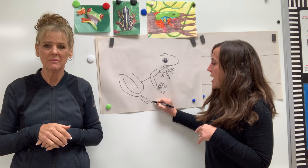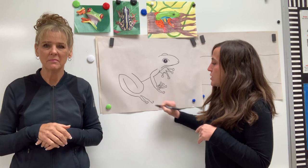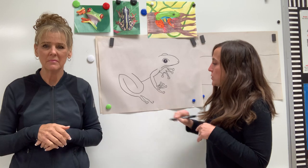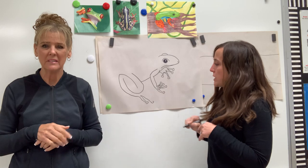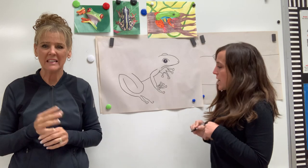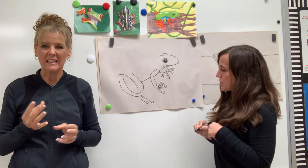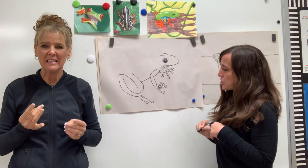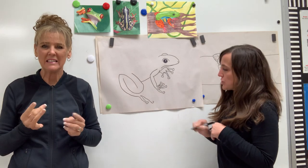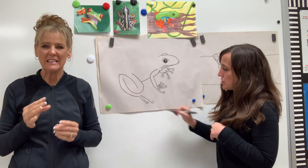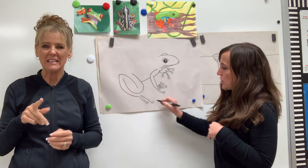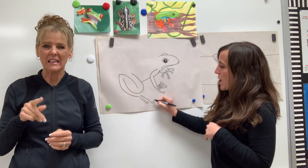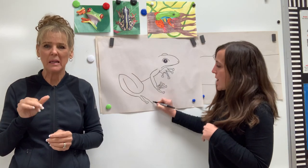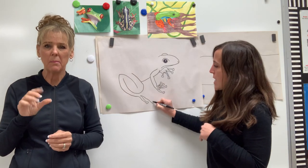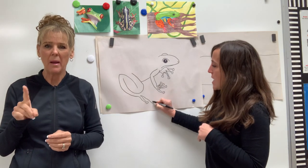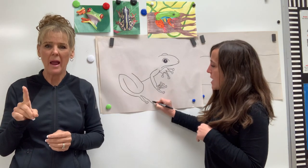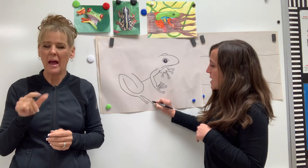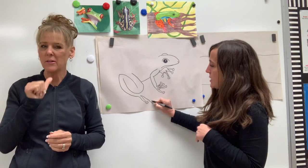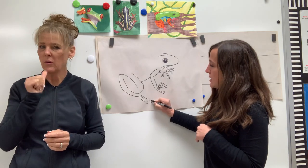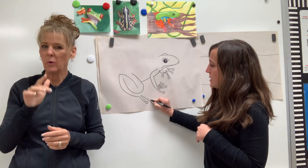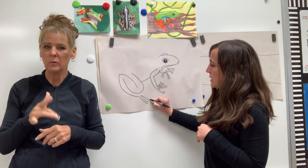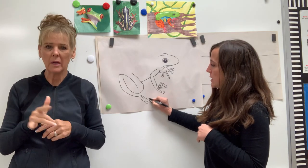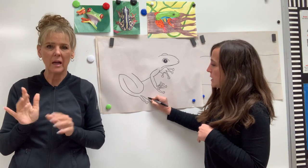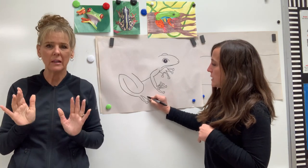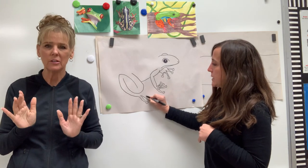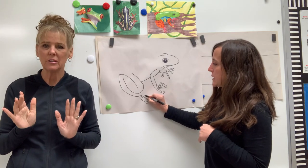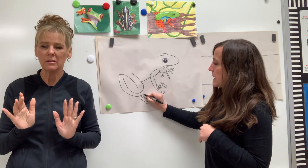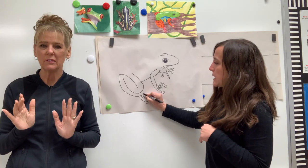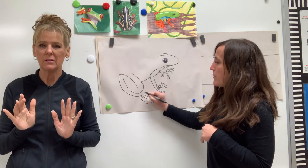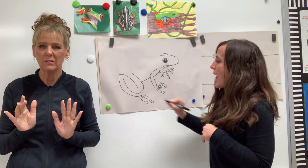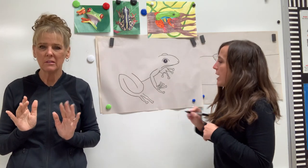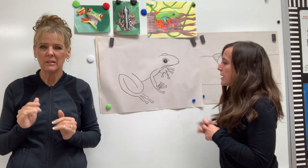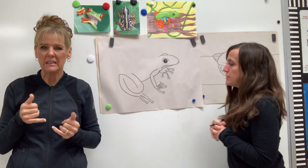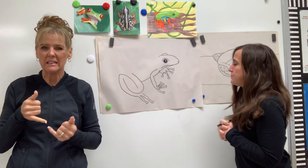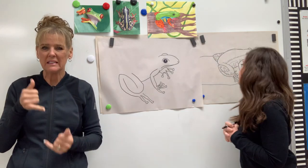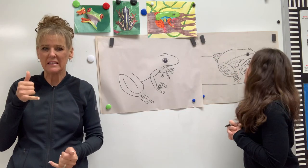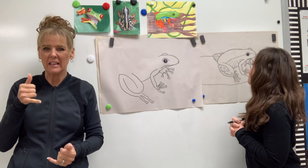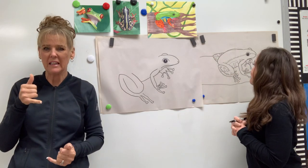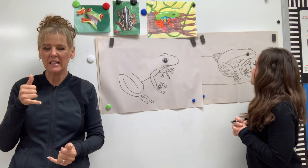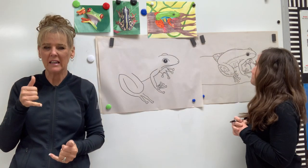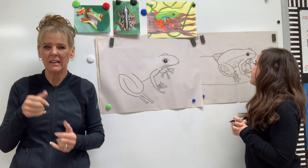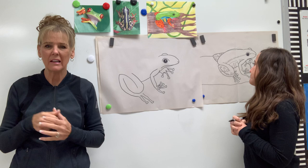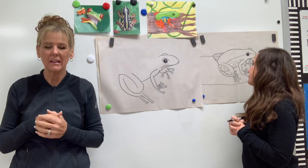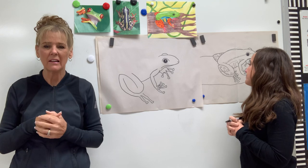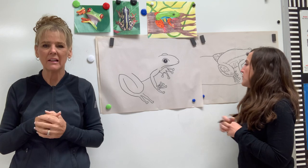Sticky pad, don't touch. And skinny back.